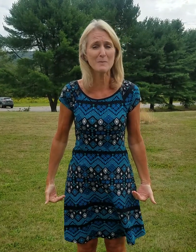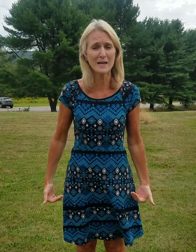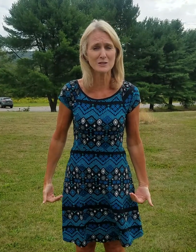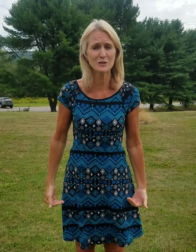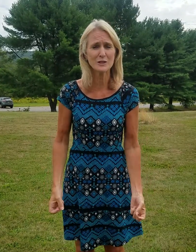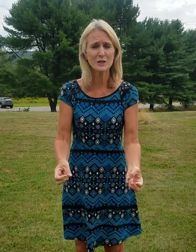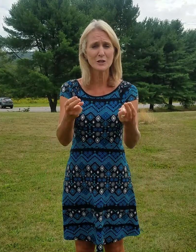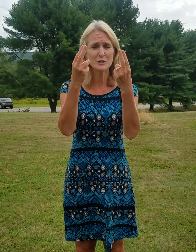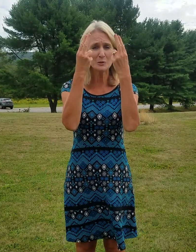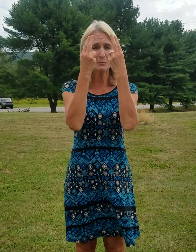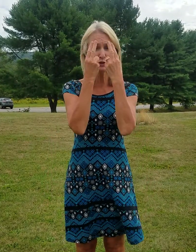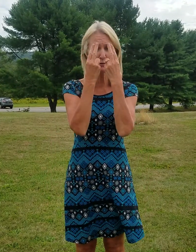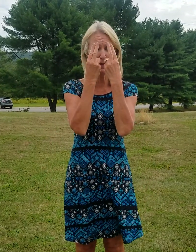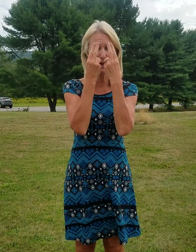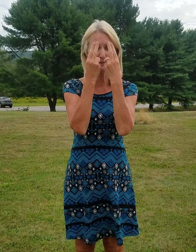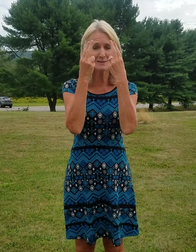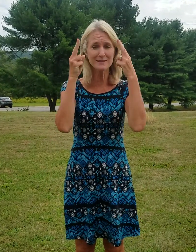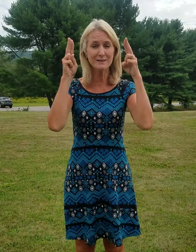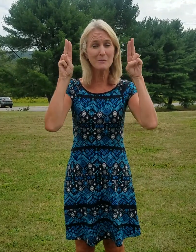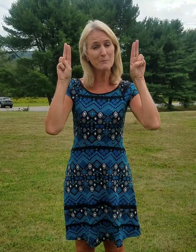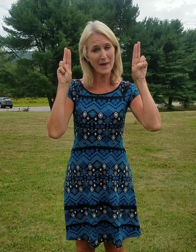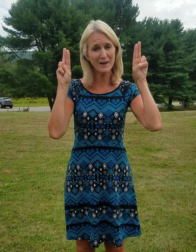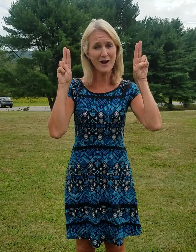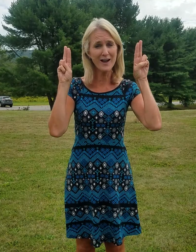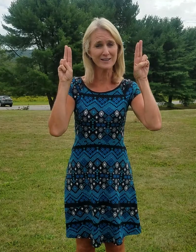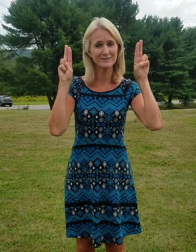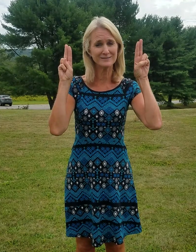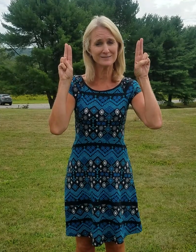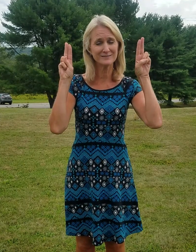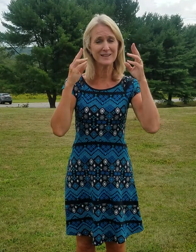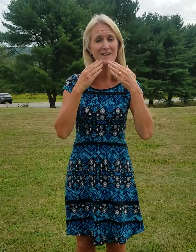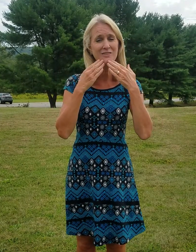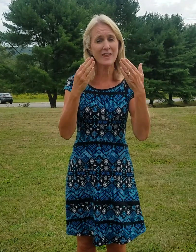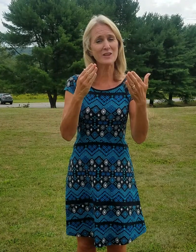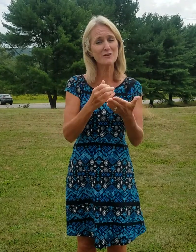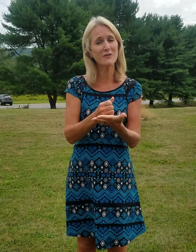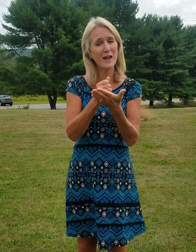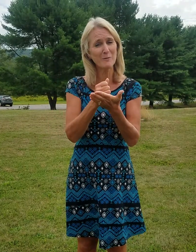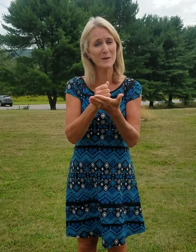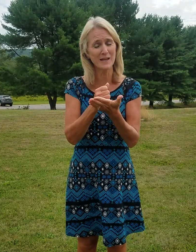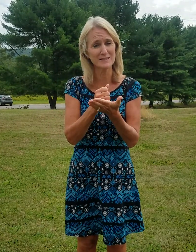reminder to put your mask back on. Thank you for helping us.